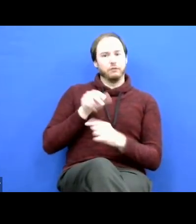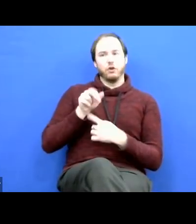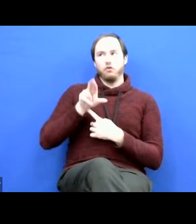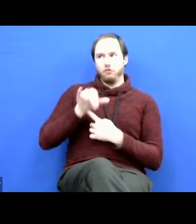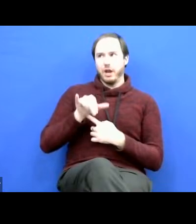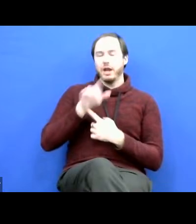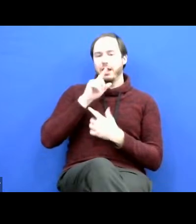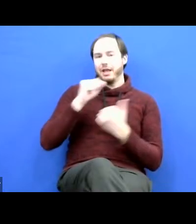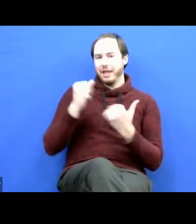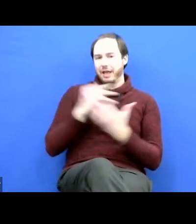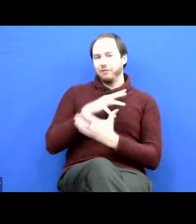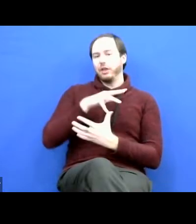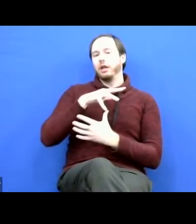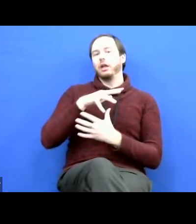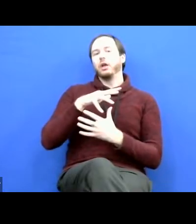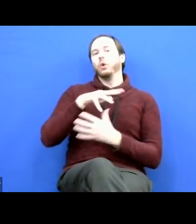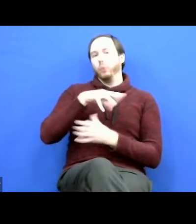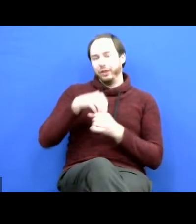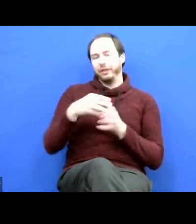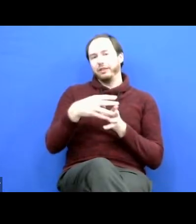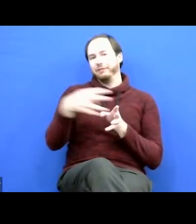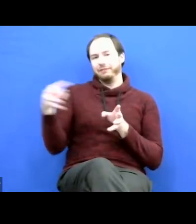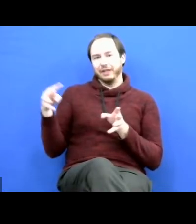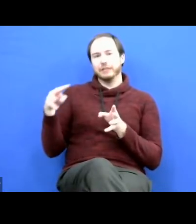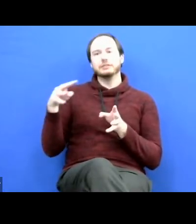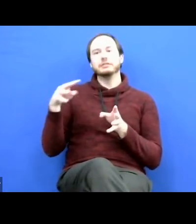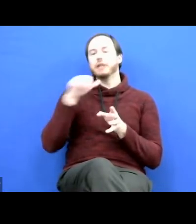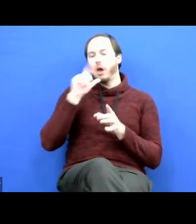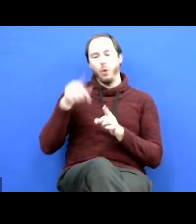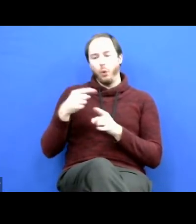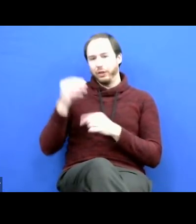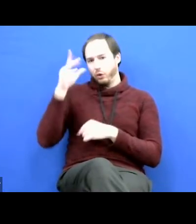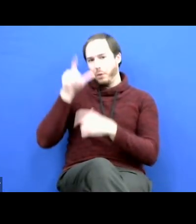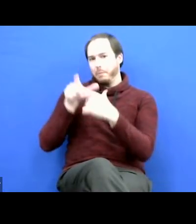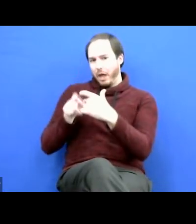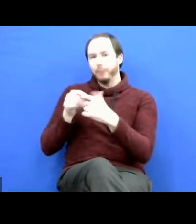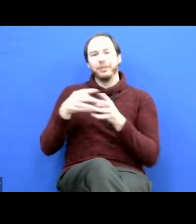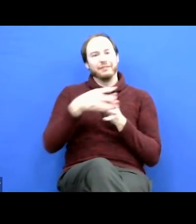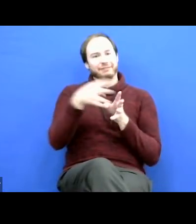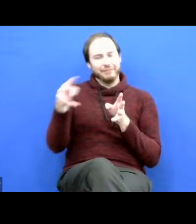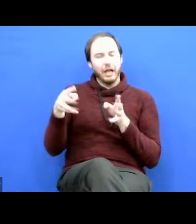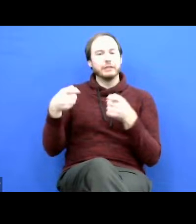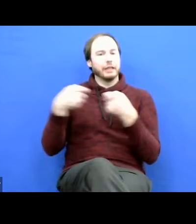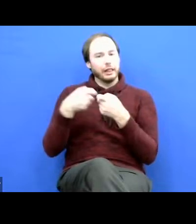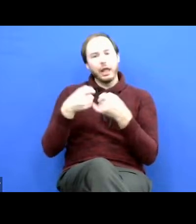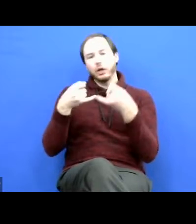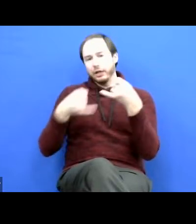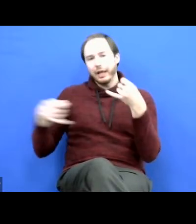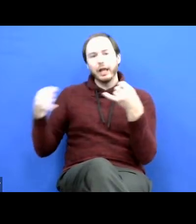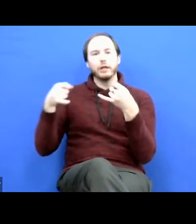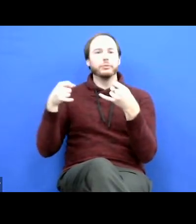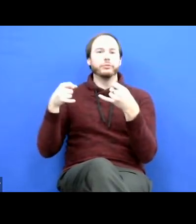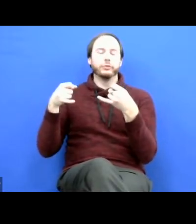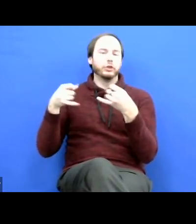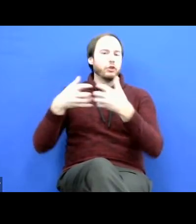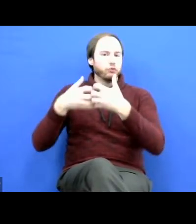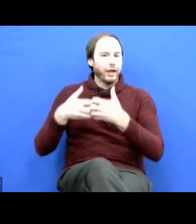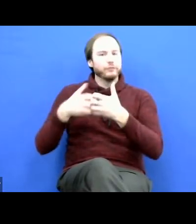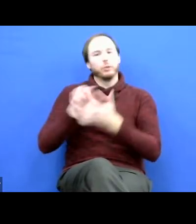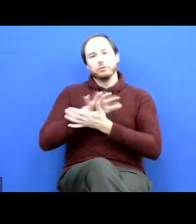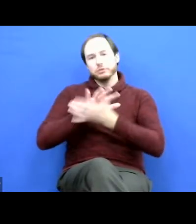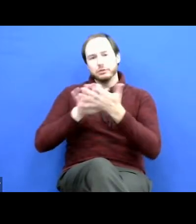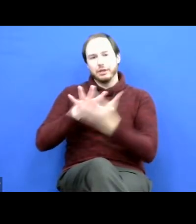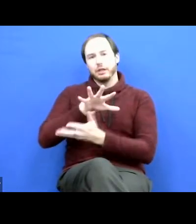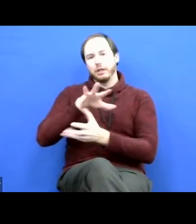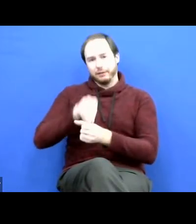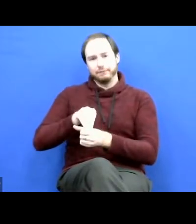is everything inside the fence. It's not just the panels. It's Okay. it's all the electronics, it's the transformers, it's everything